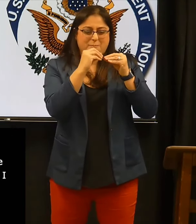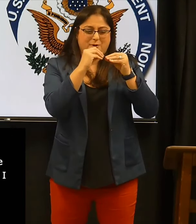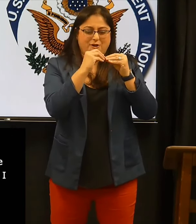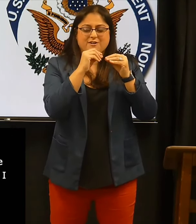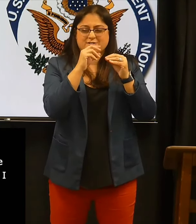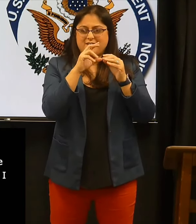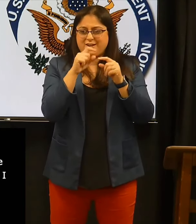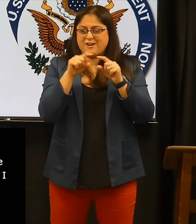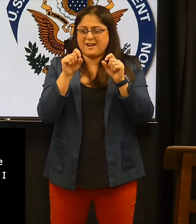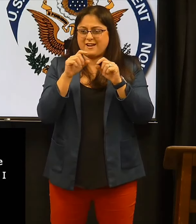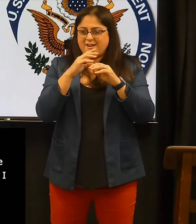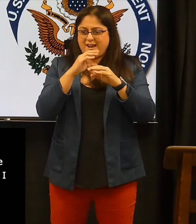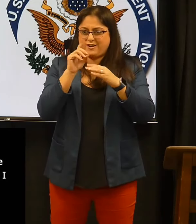different disabilities,